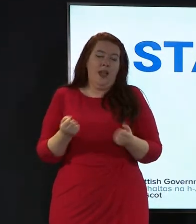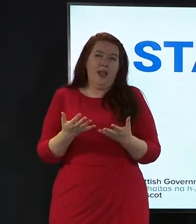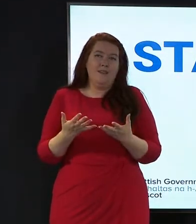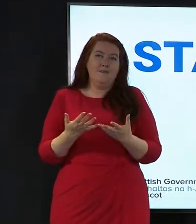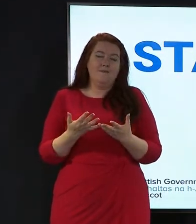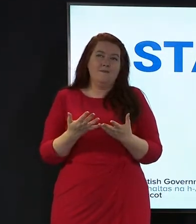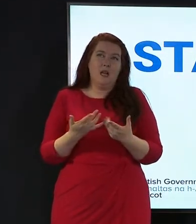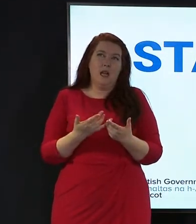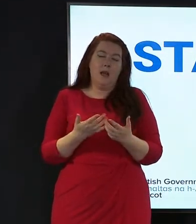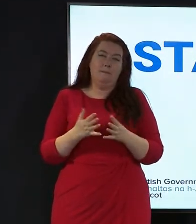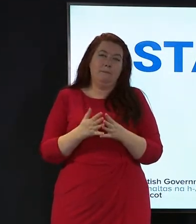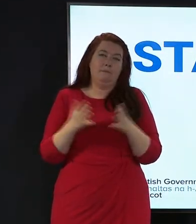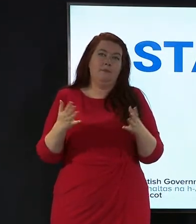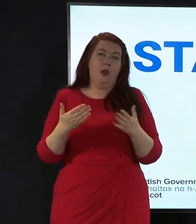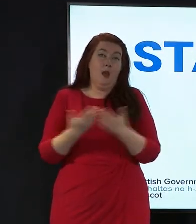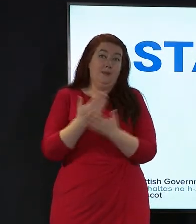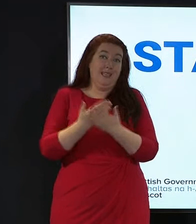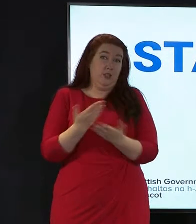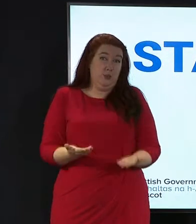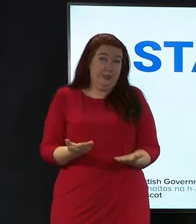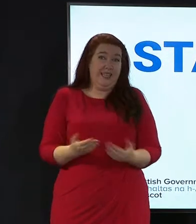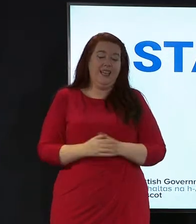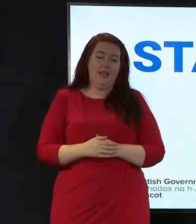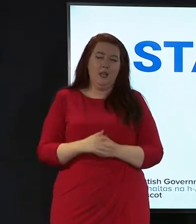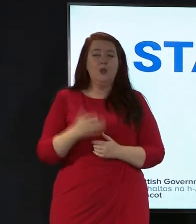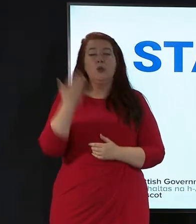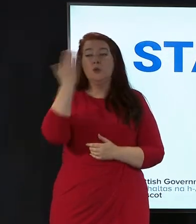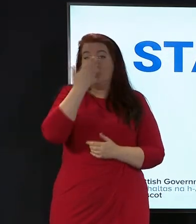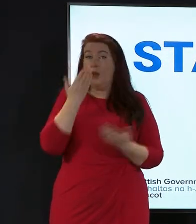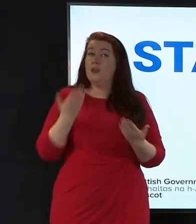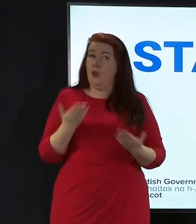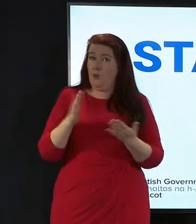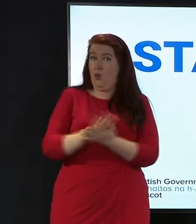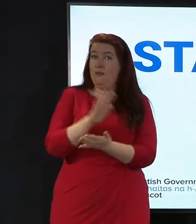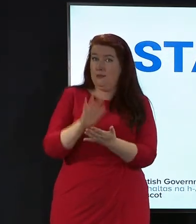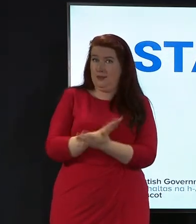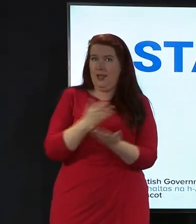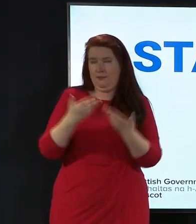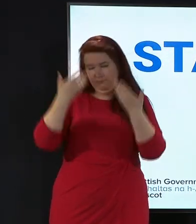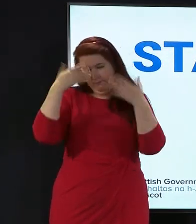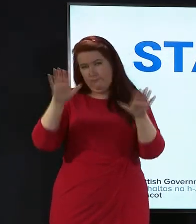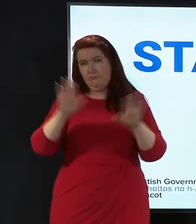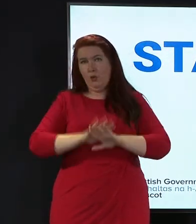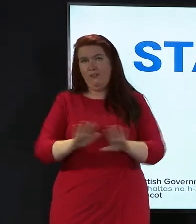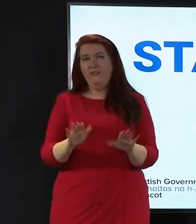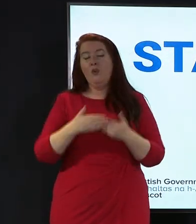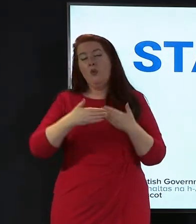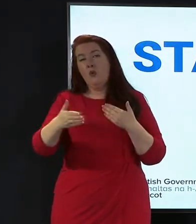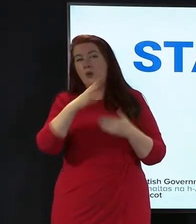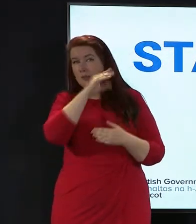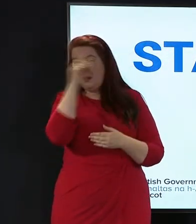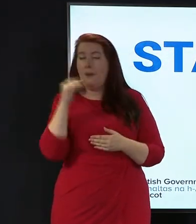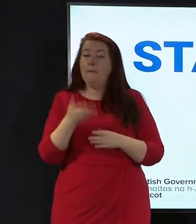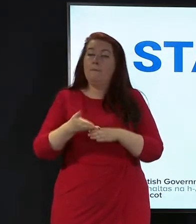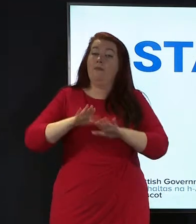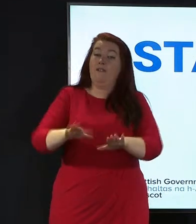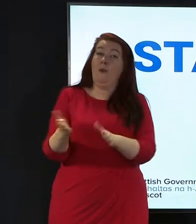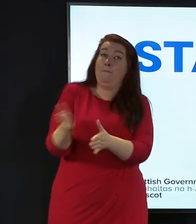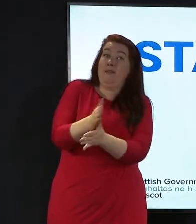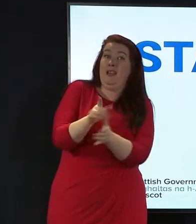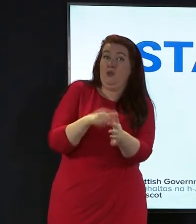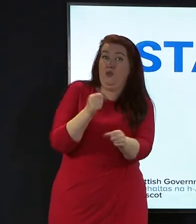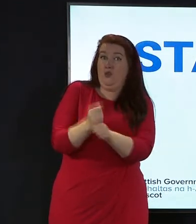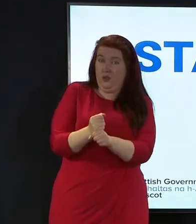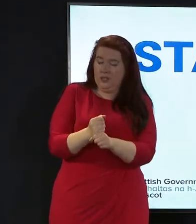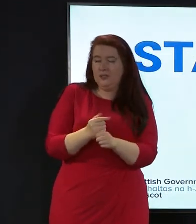that today. Obviously, our schools are on holiday now, but before they go back after the summer period, and in